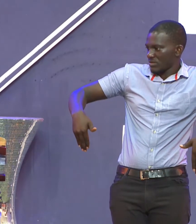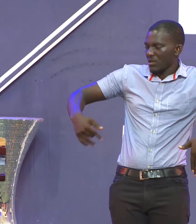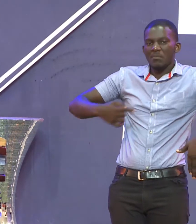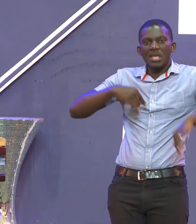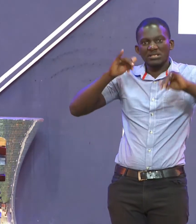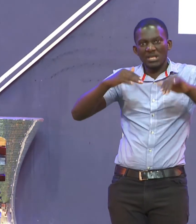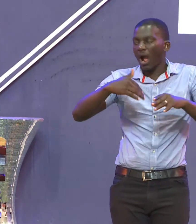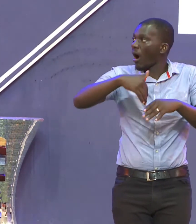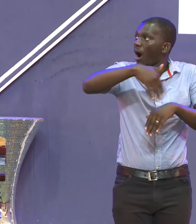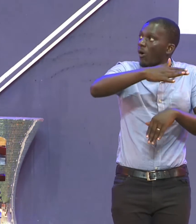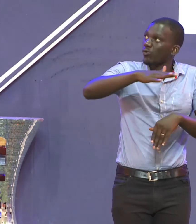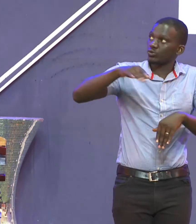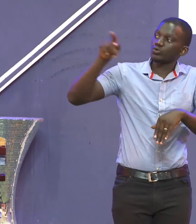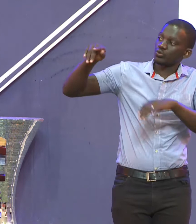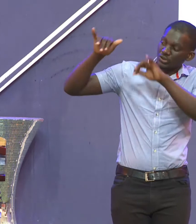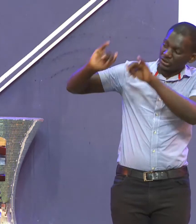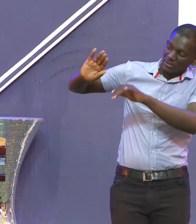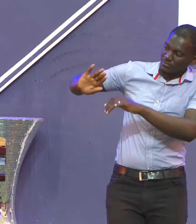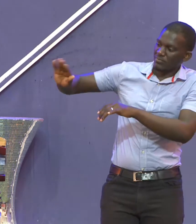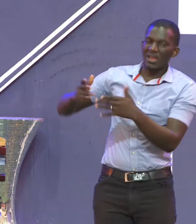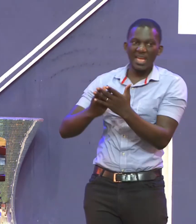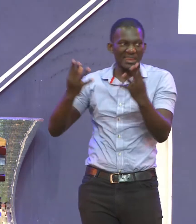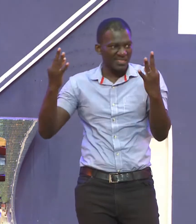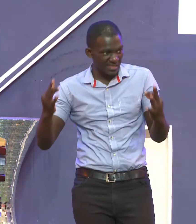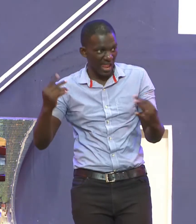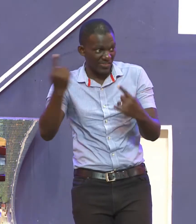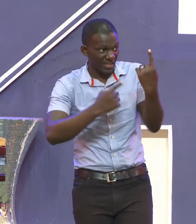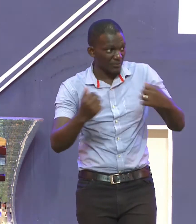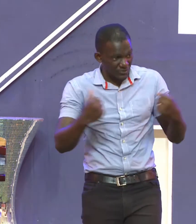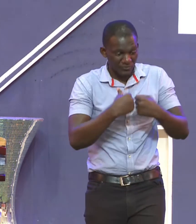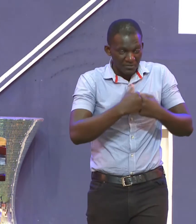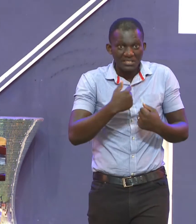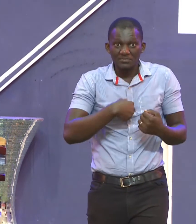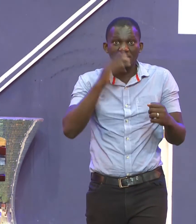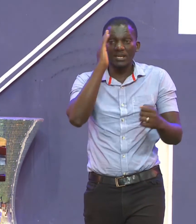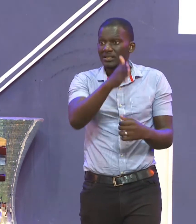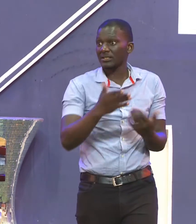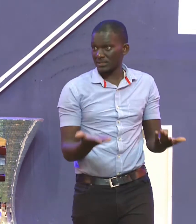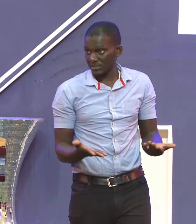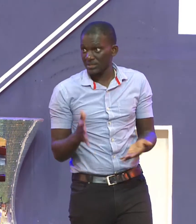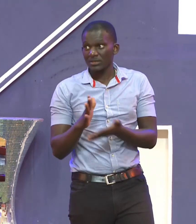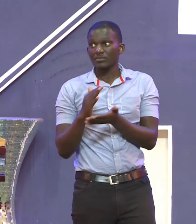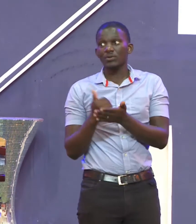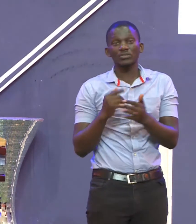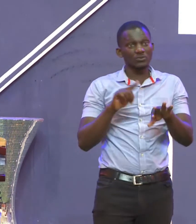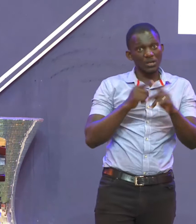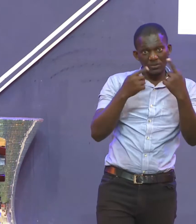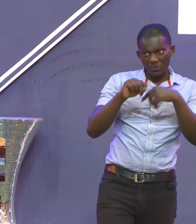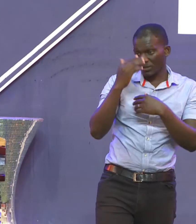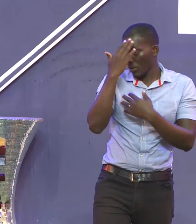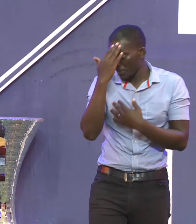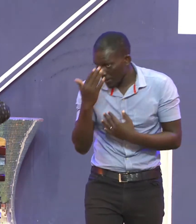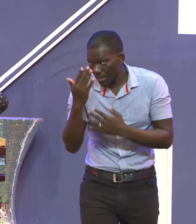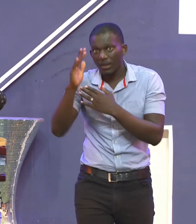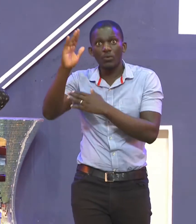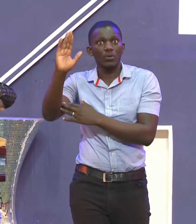that I may be outside them, such that whatever comes will attack me. Because when we